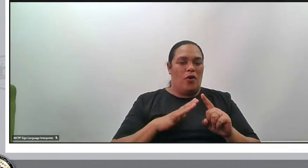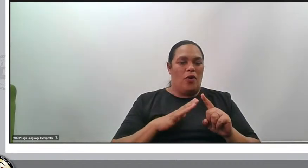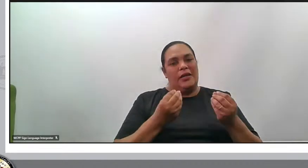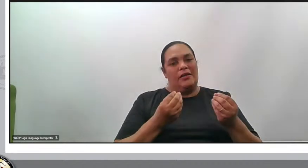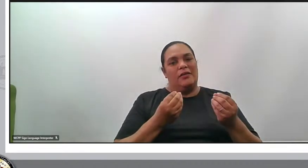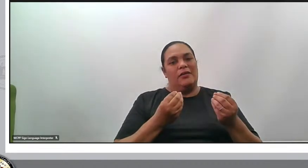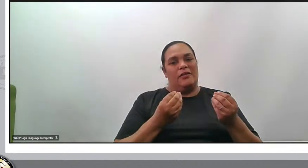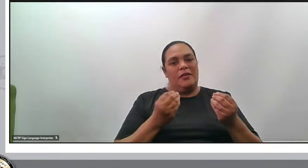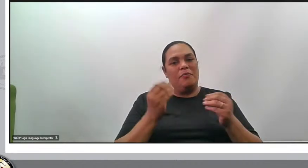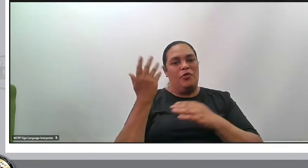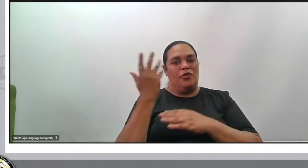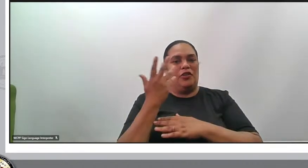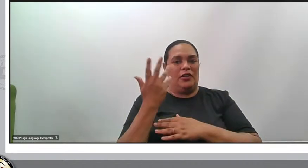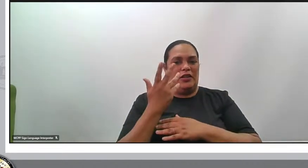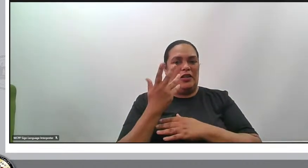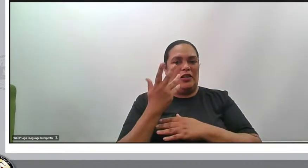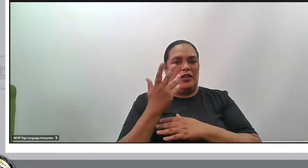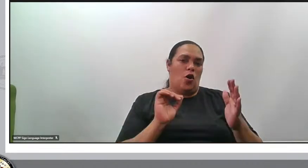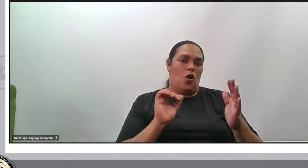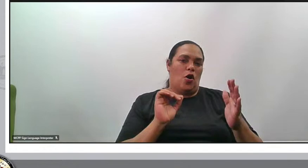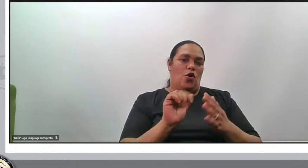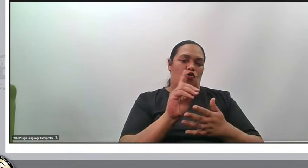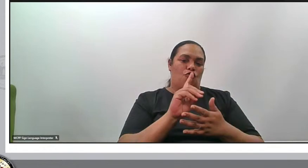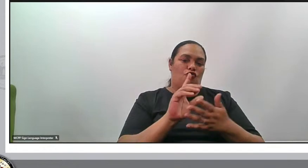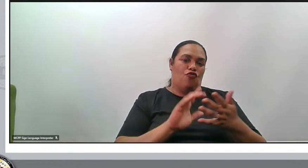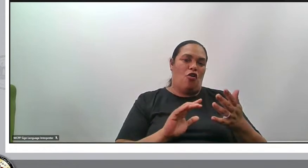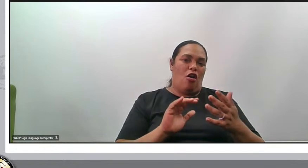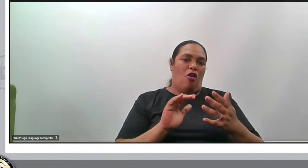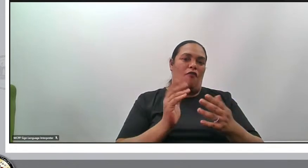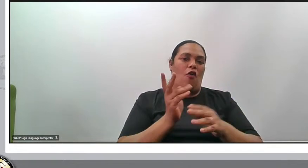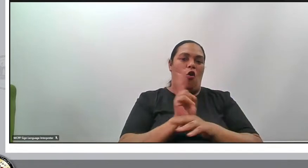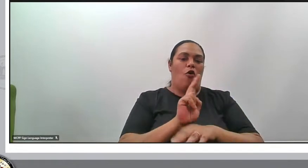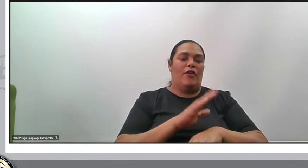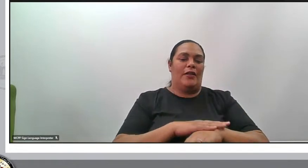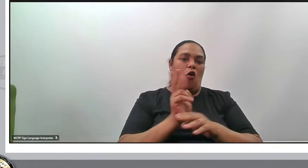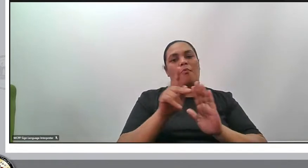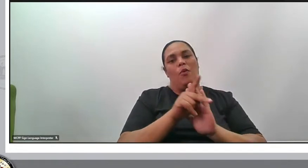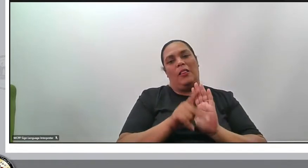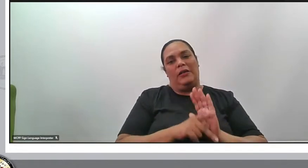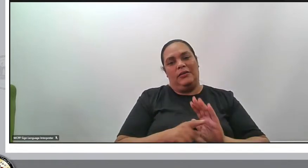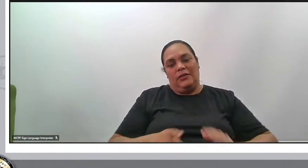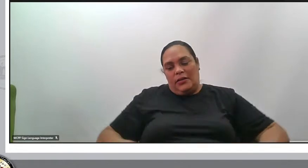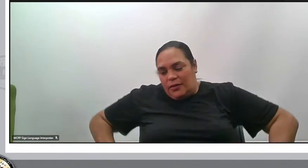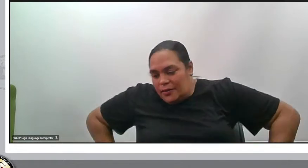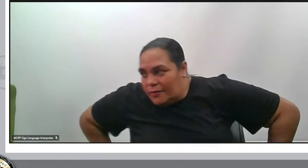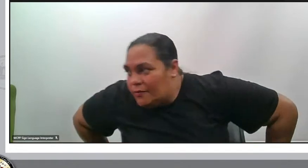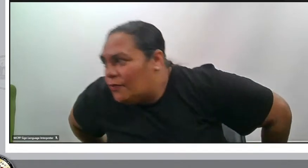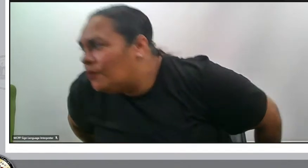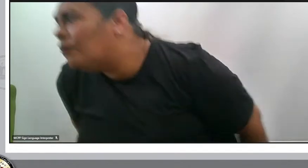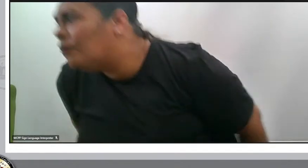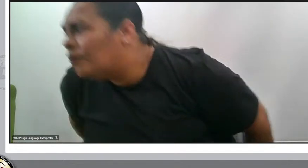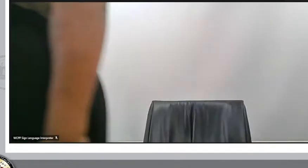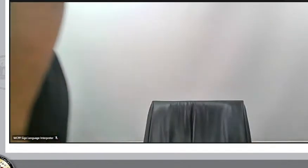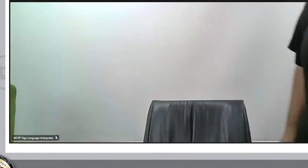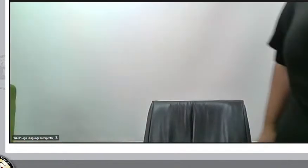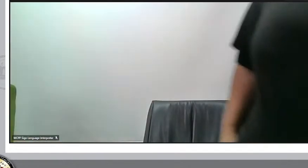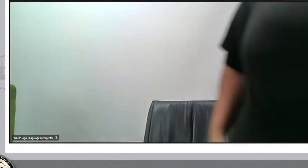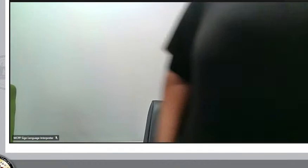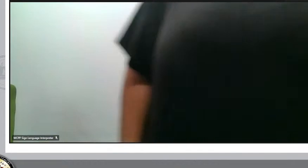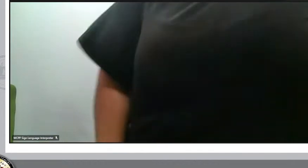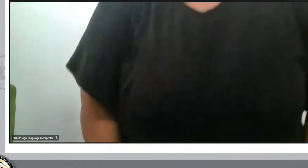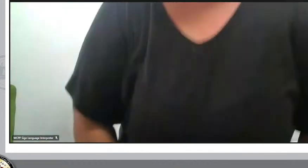a presentation and a copy of the draft overtime policy. And specifically the discussions that are being